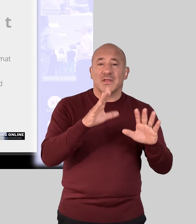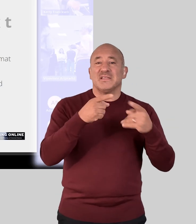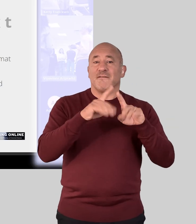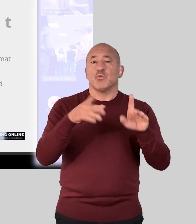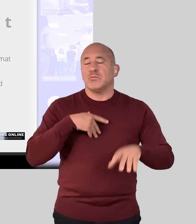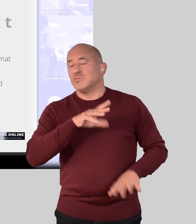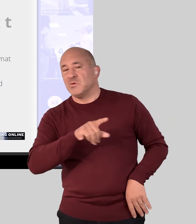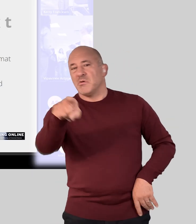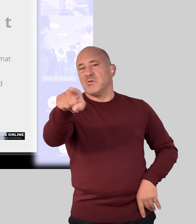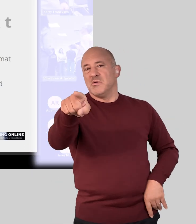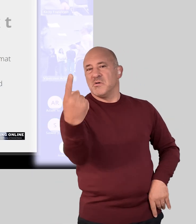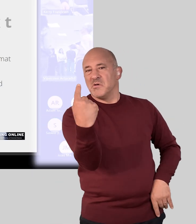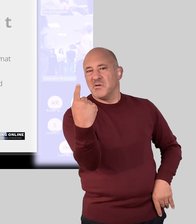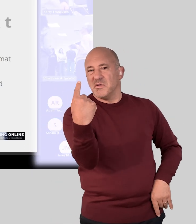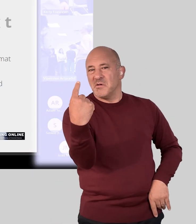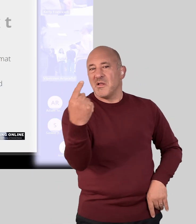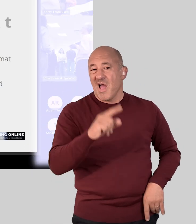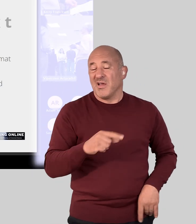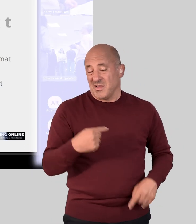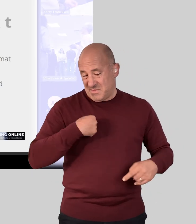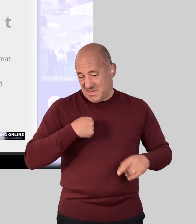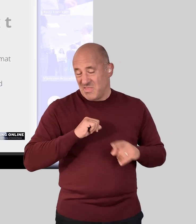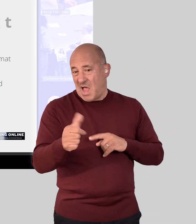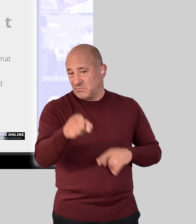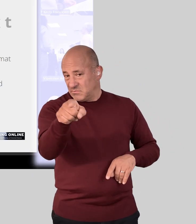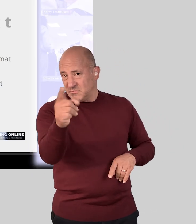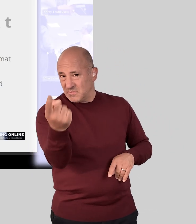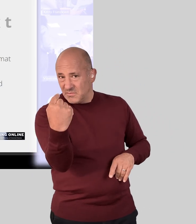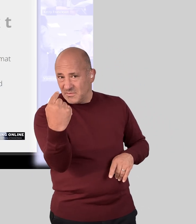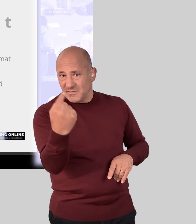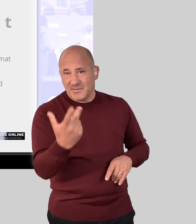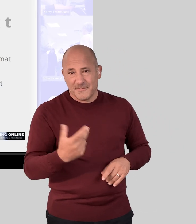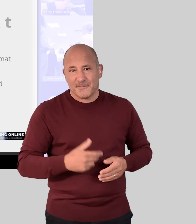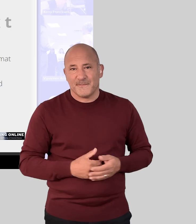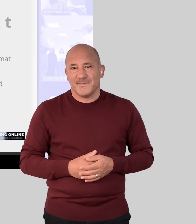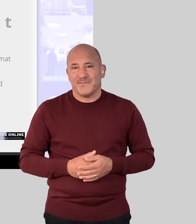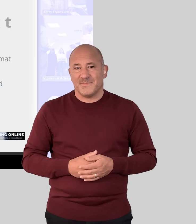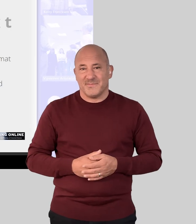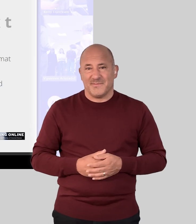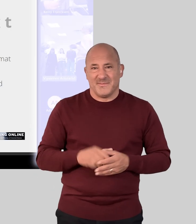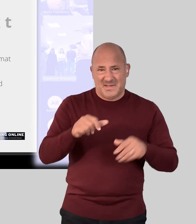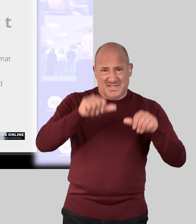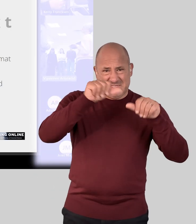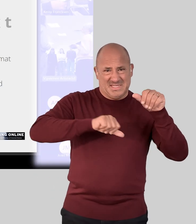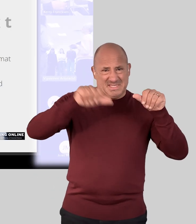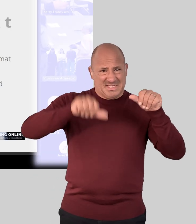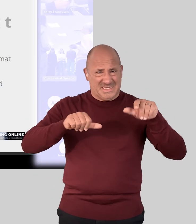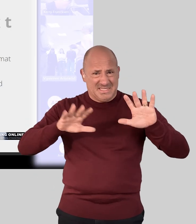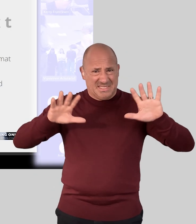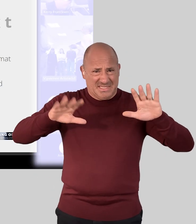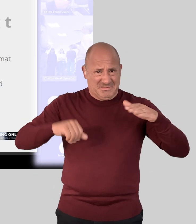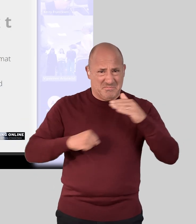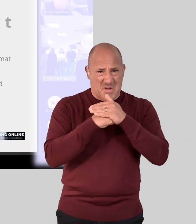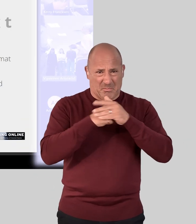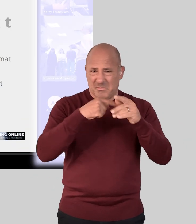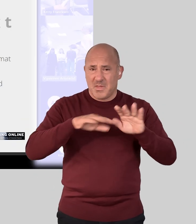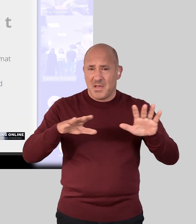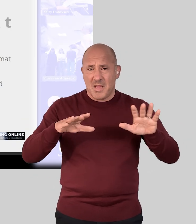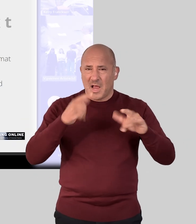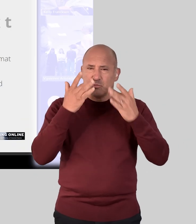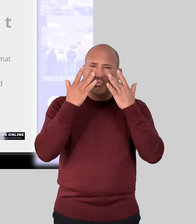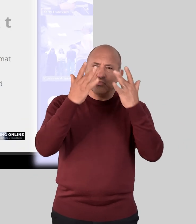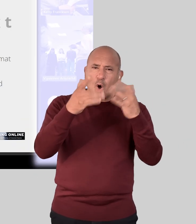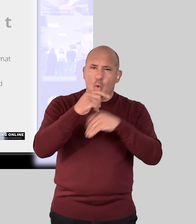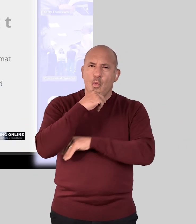calling you out. You're coming in after me, okay? So yeah, the full etiquette is not limited to these, but they